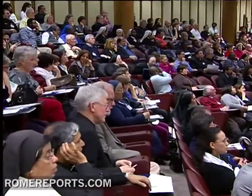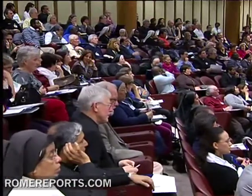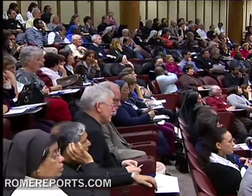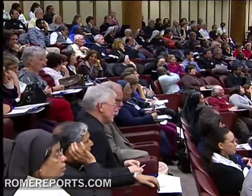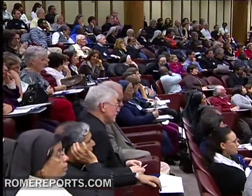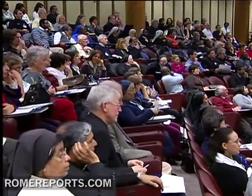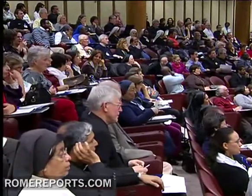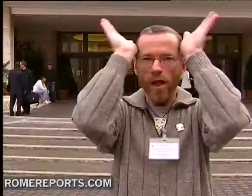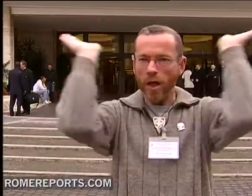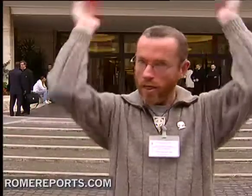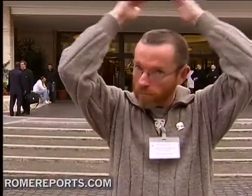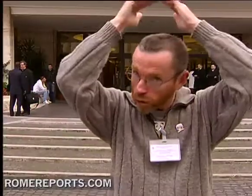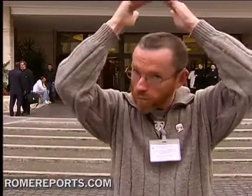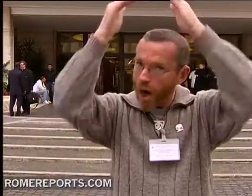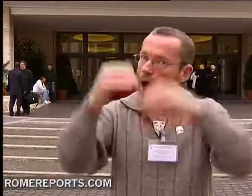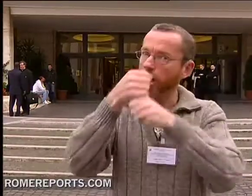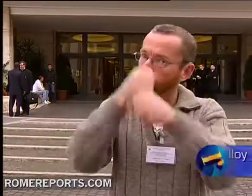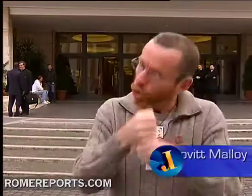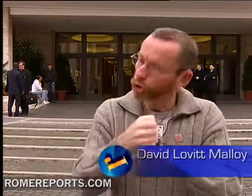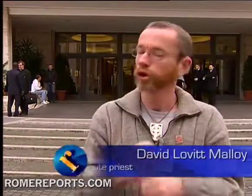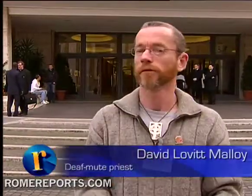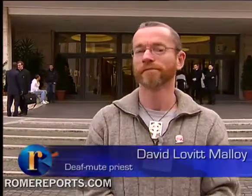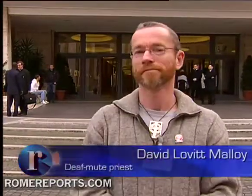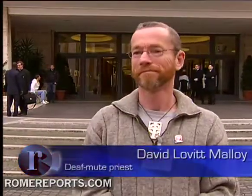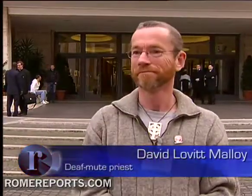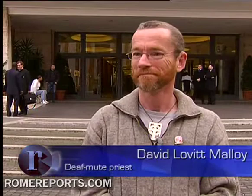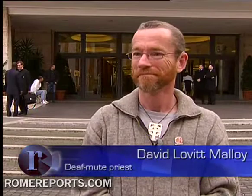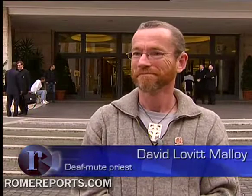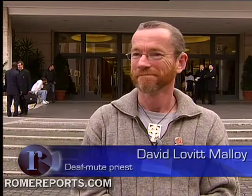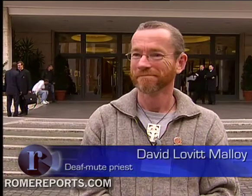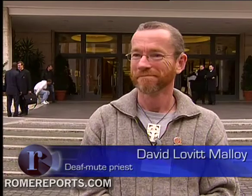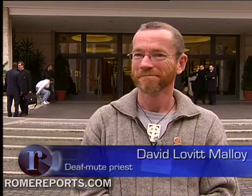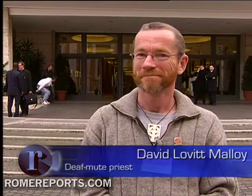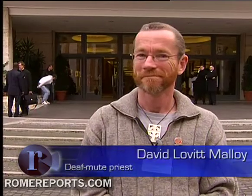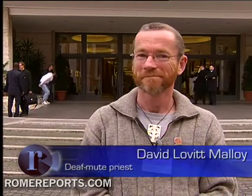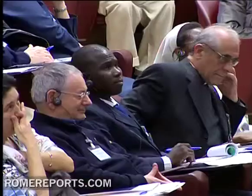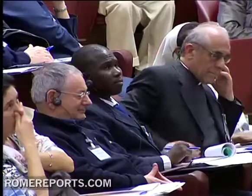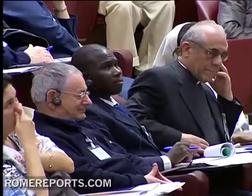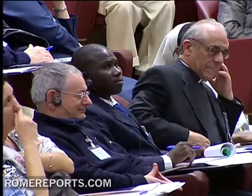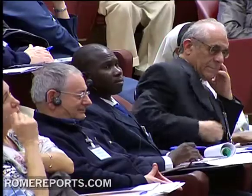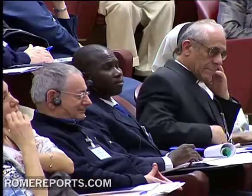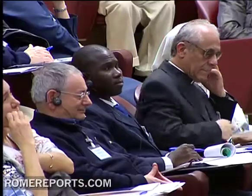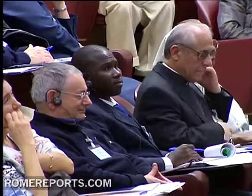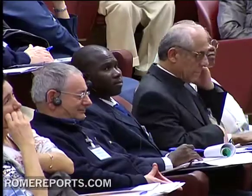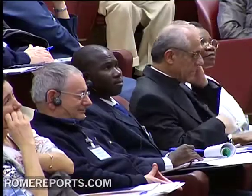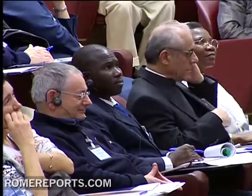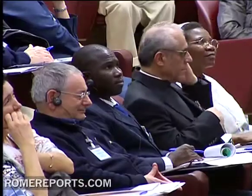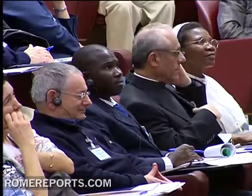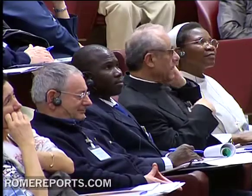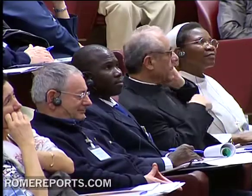deaf-mute faithful. We felt it was important to build the relationship with the church and the deaf. David Lovett Malloy is another one of the